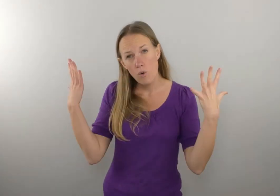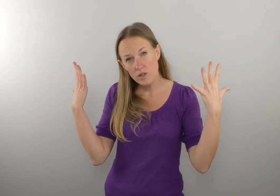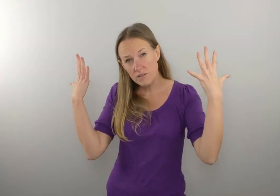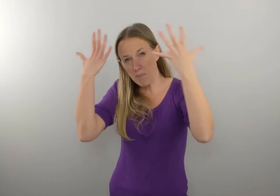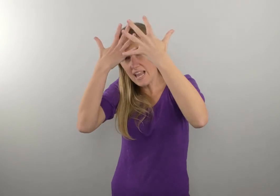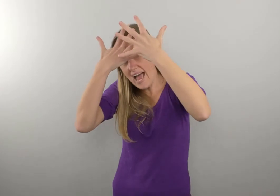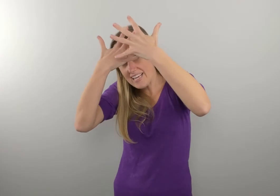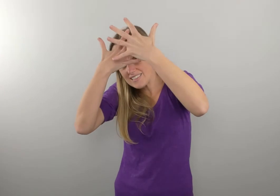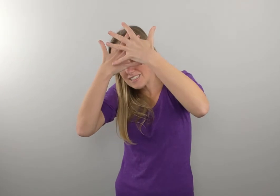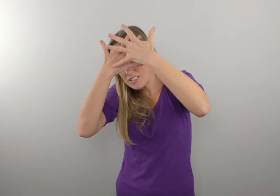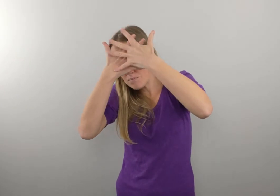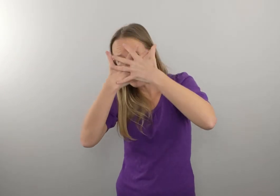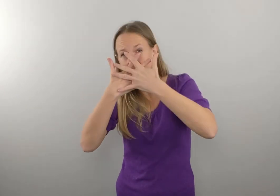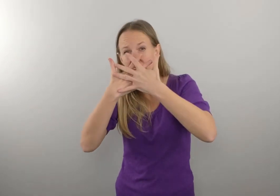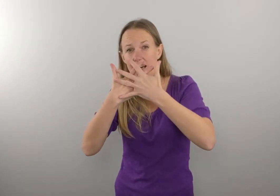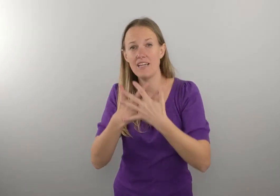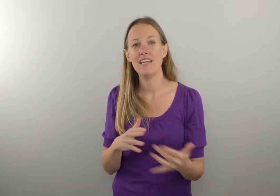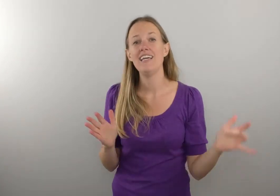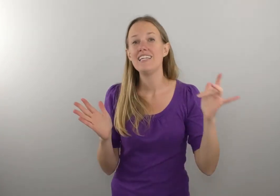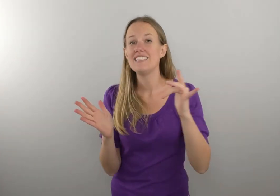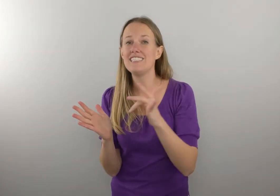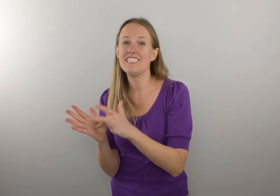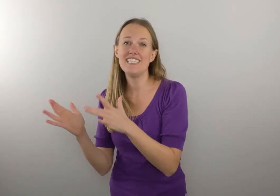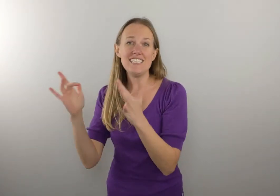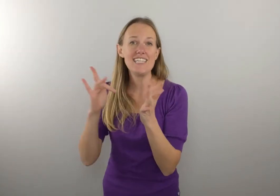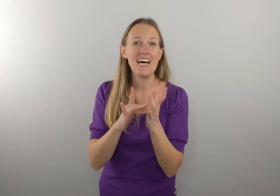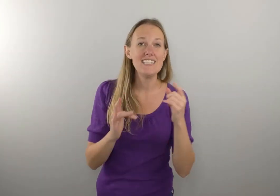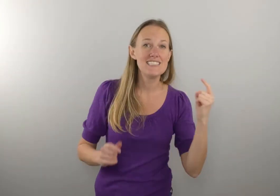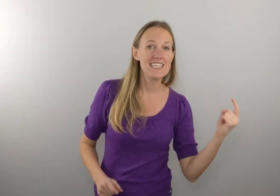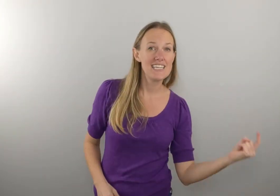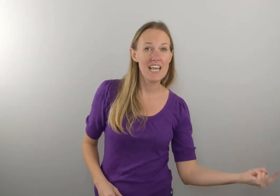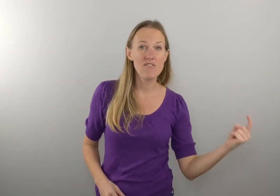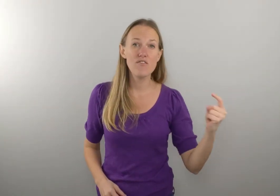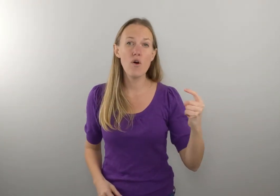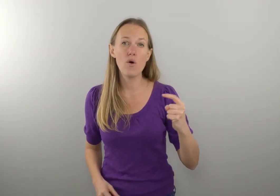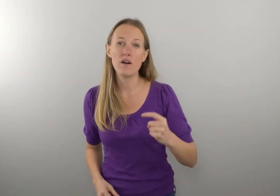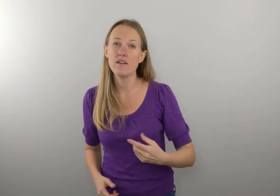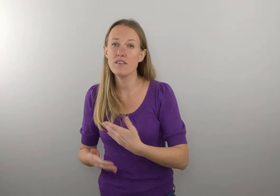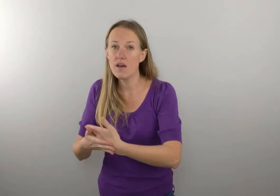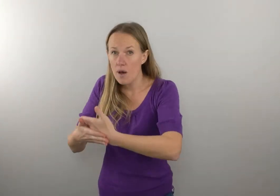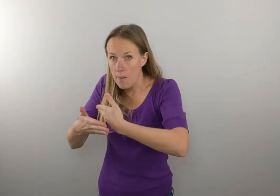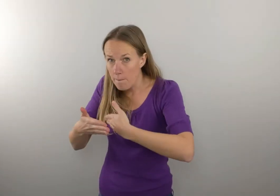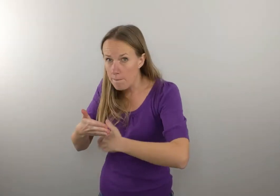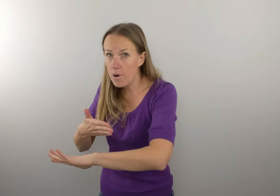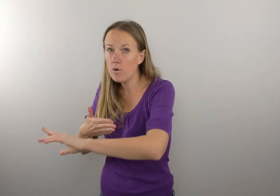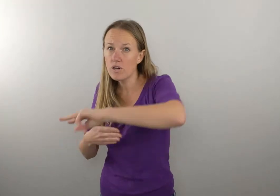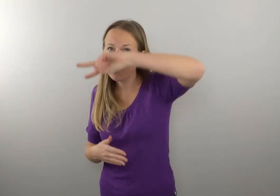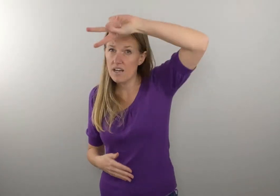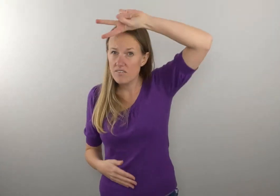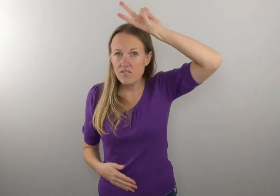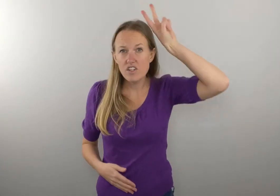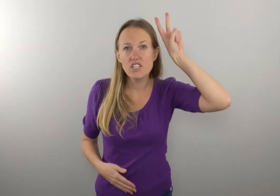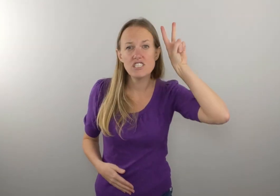was black as could be, Jesus came forth, born of a